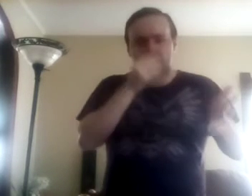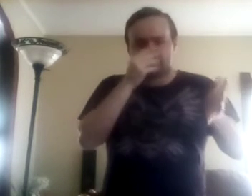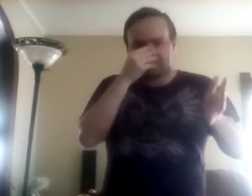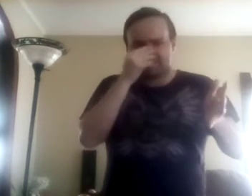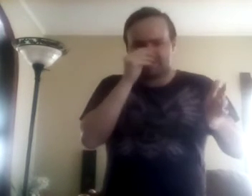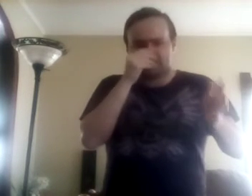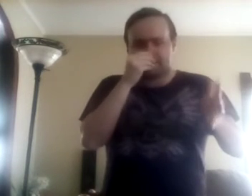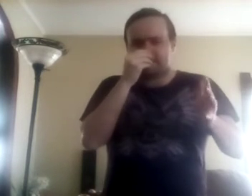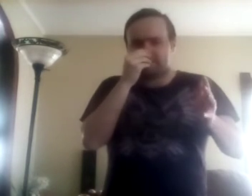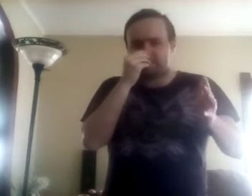We got